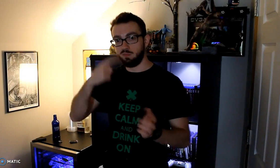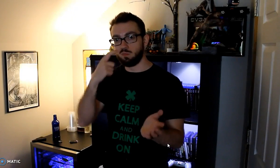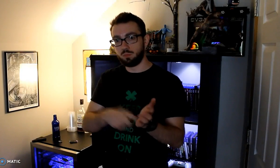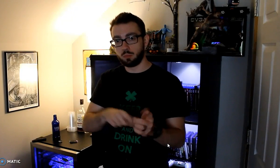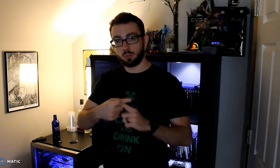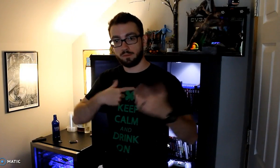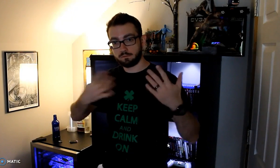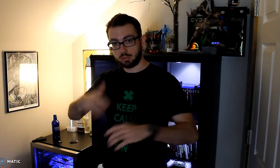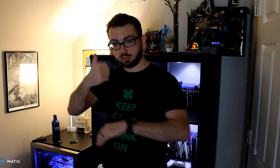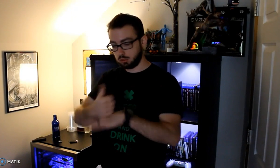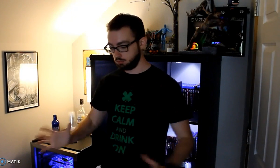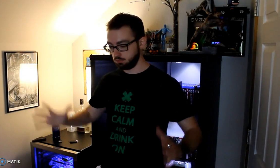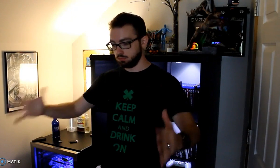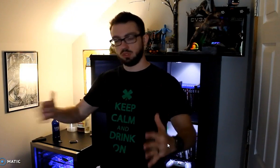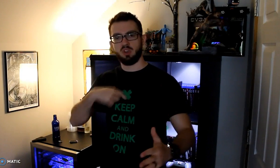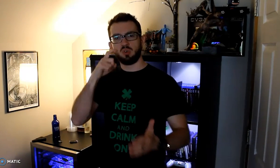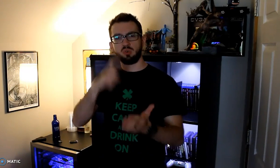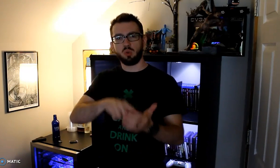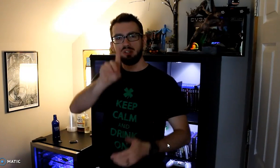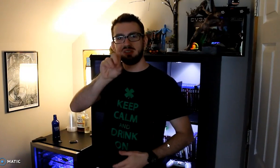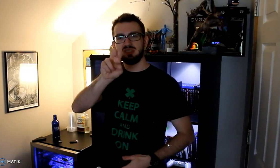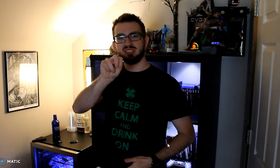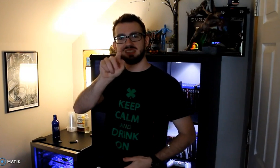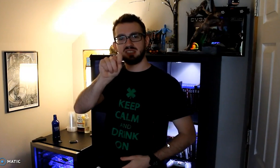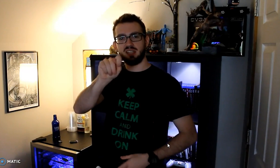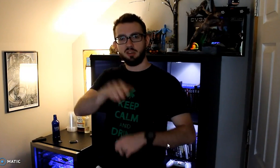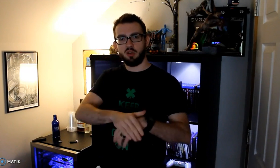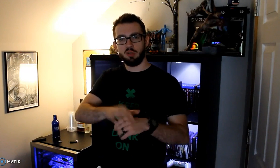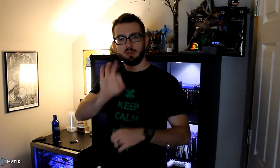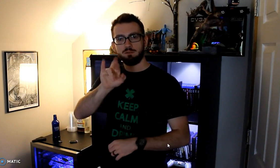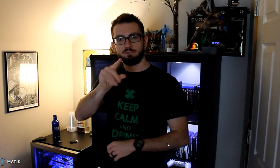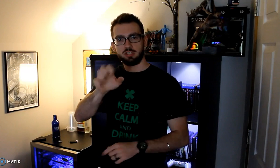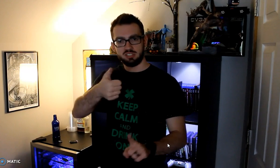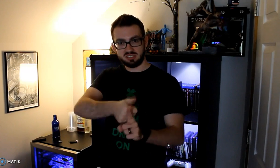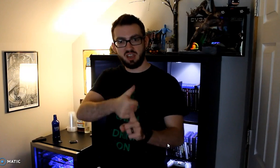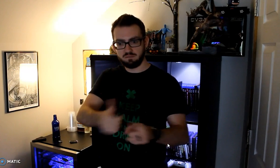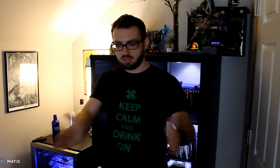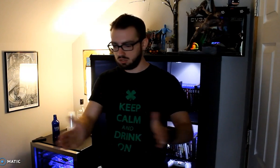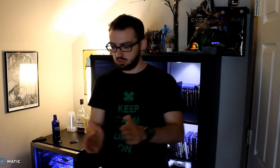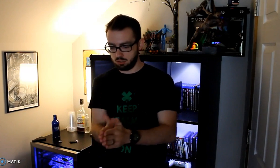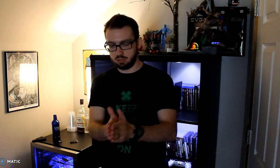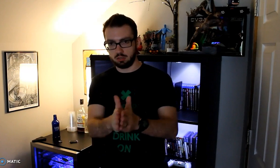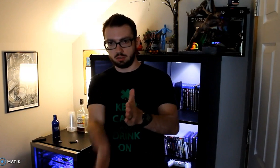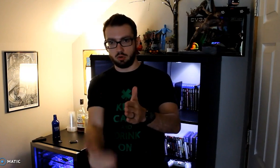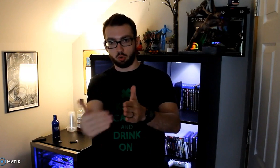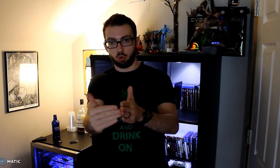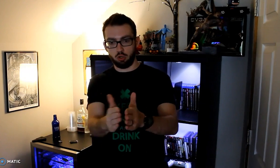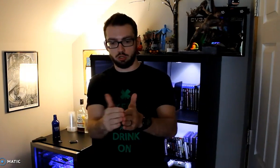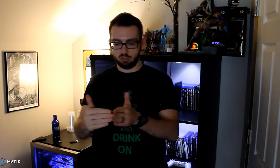So another negative thing that I noticed about the fridge when I set it up is there are some dents on the fridge.